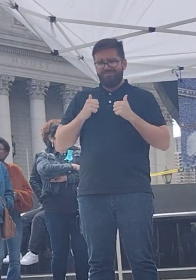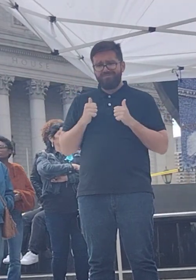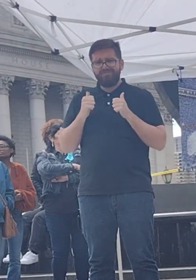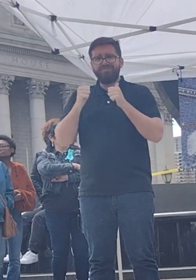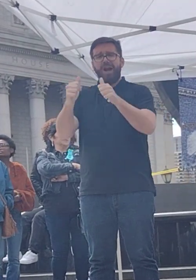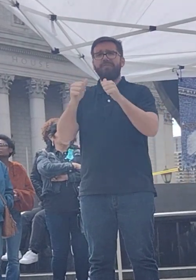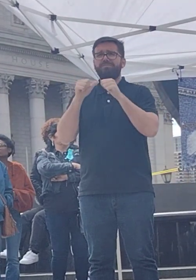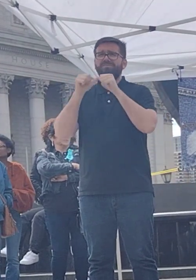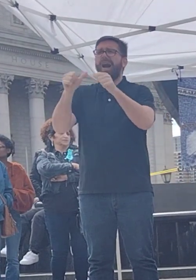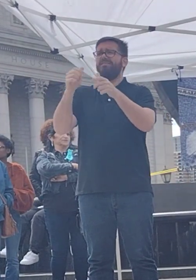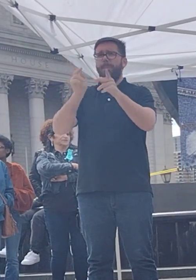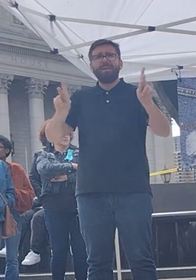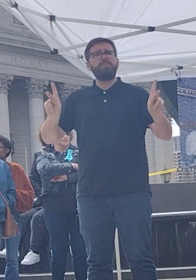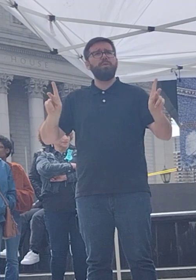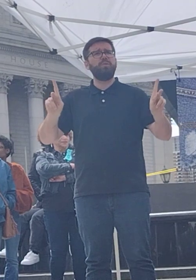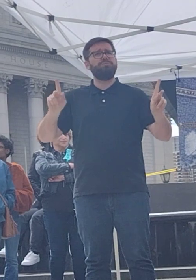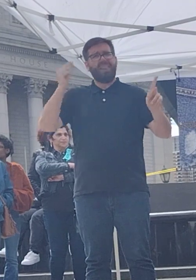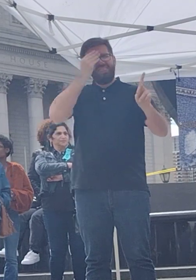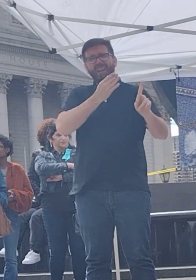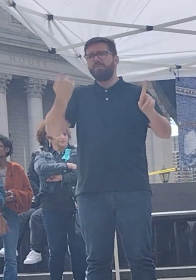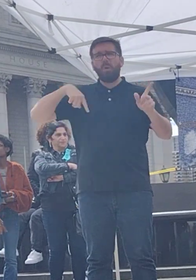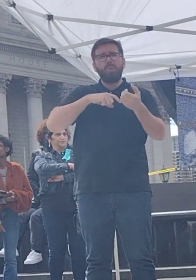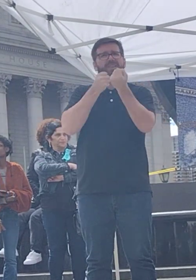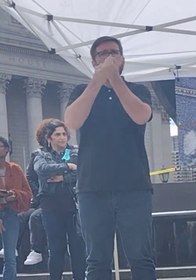have their backs.